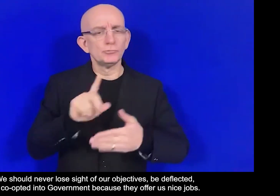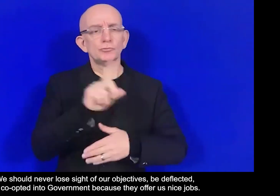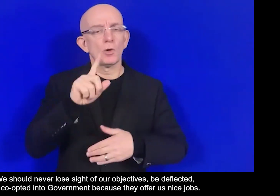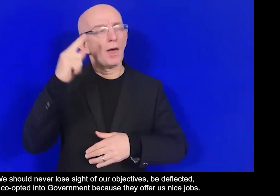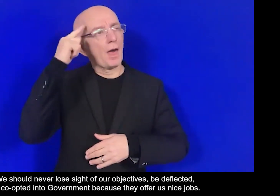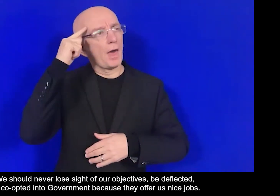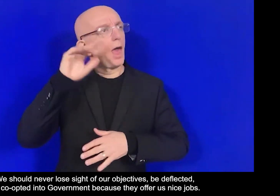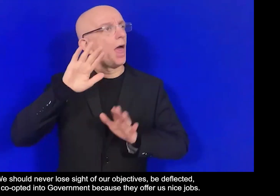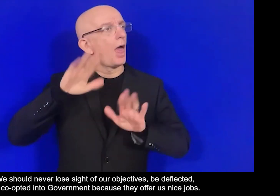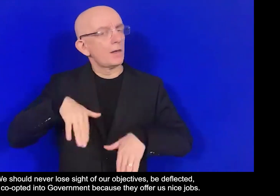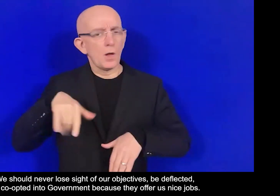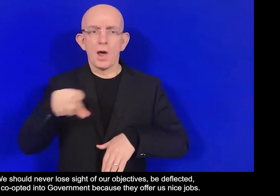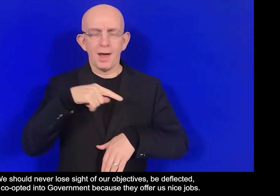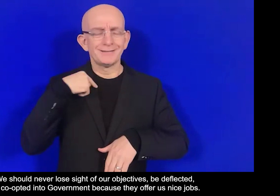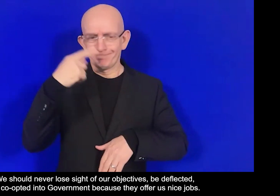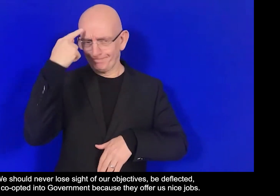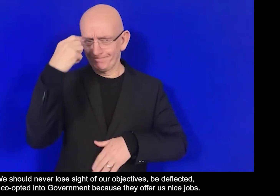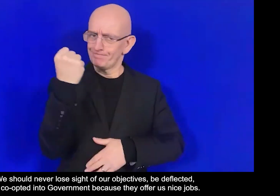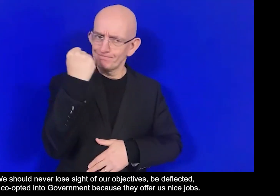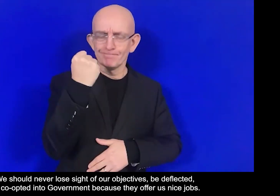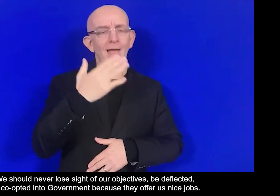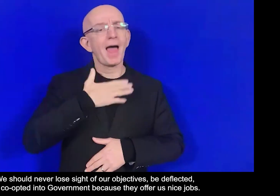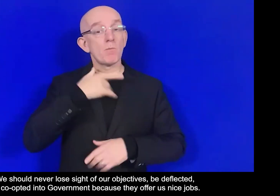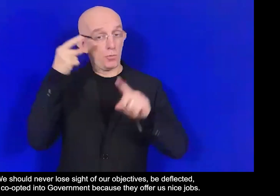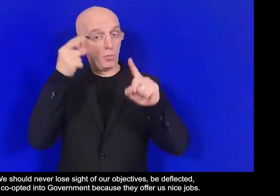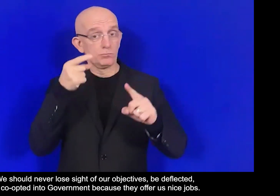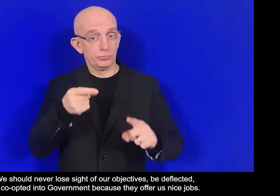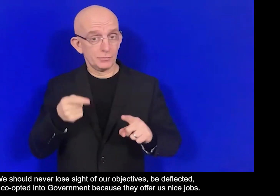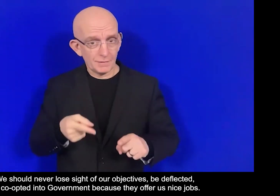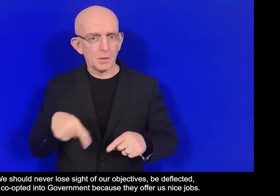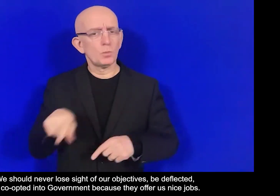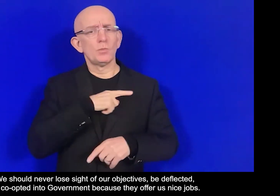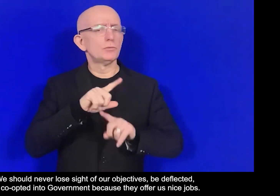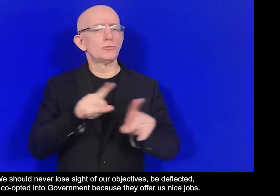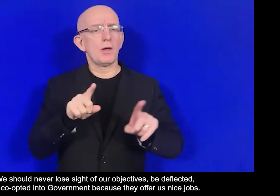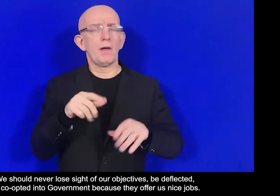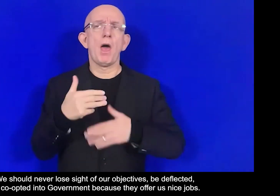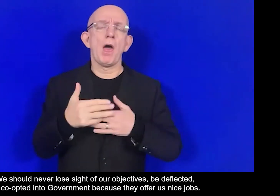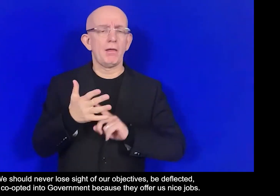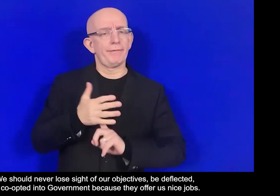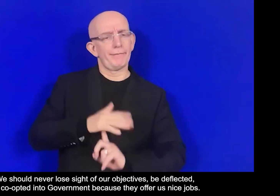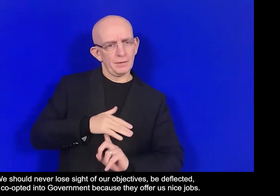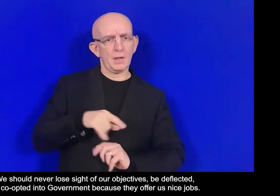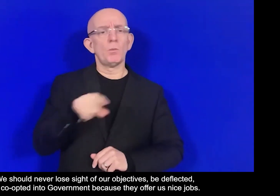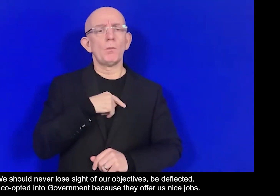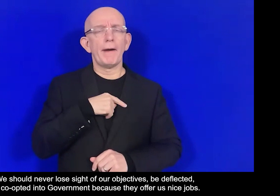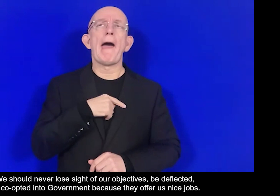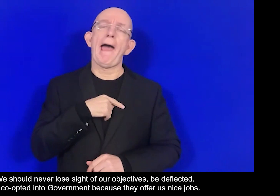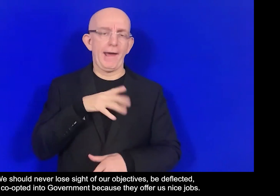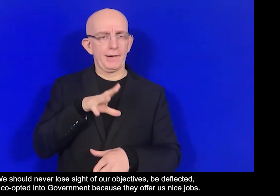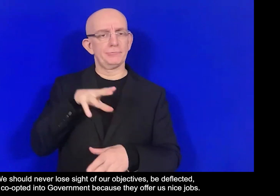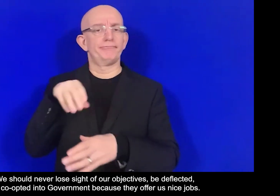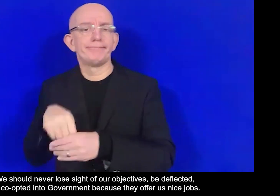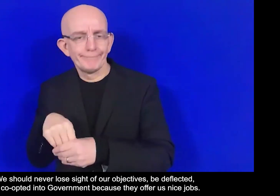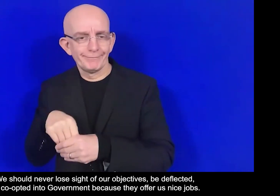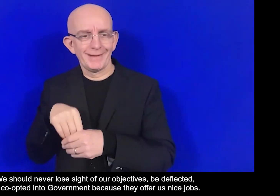We should never lose sight of our objectives, be deflected, be co-opted into government because they offer us nice